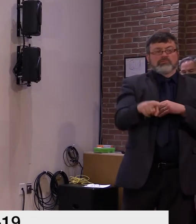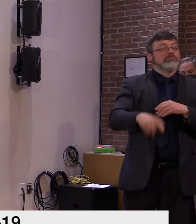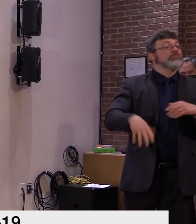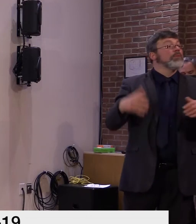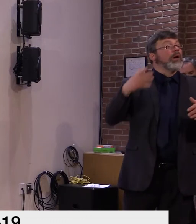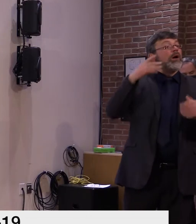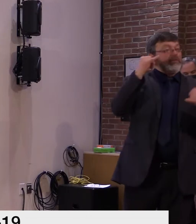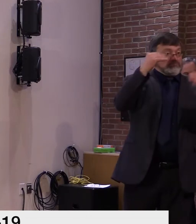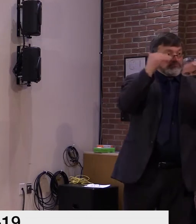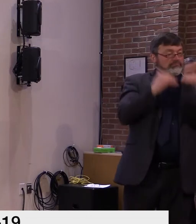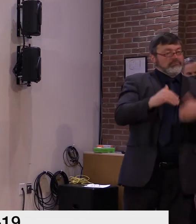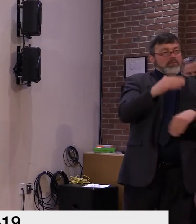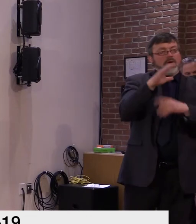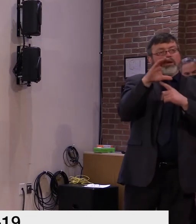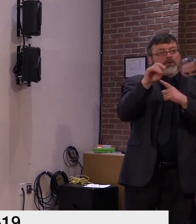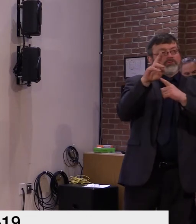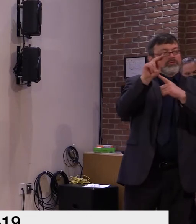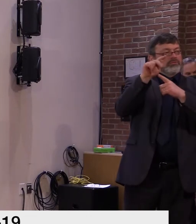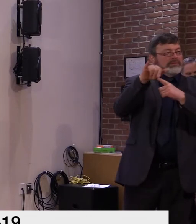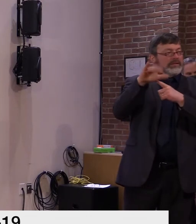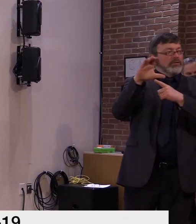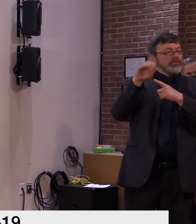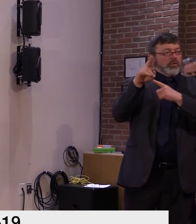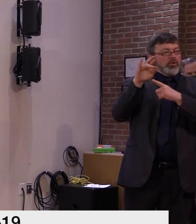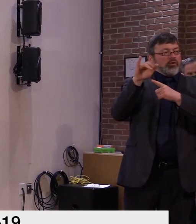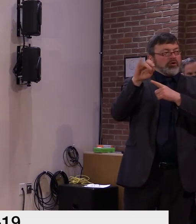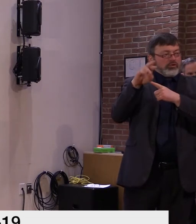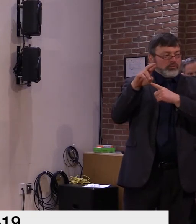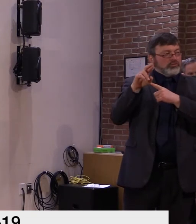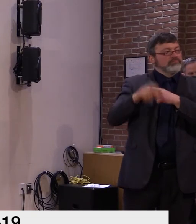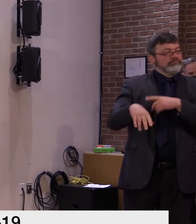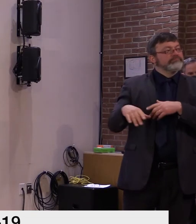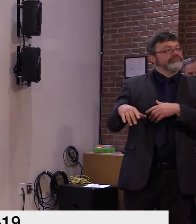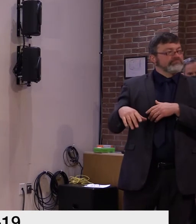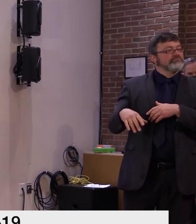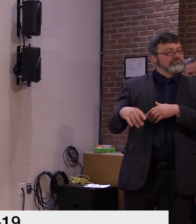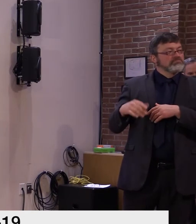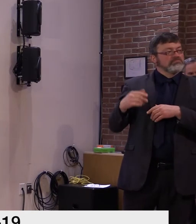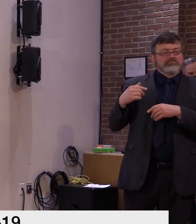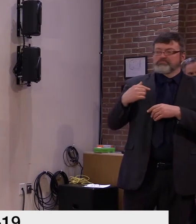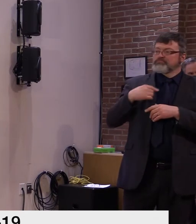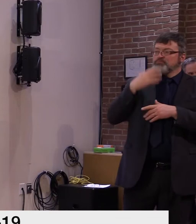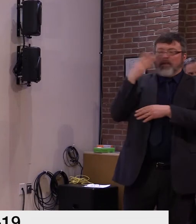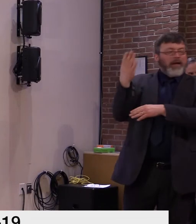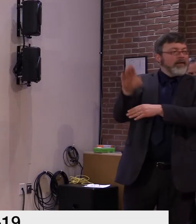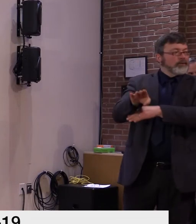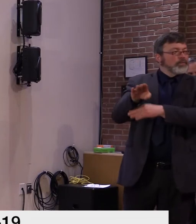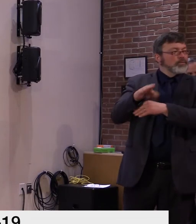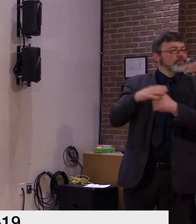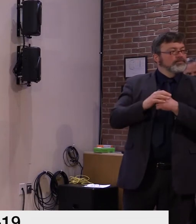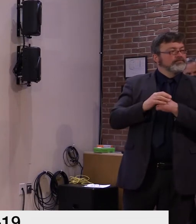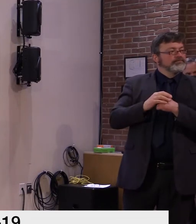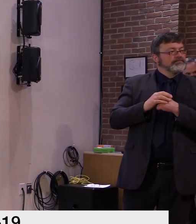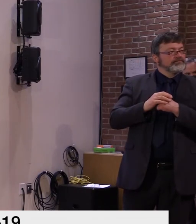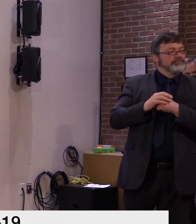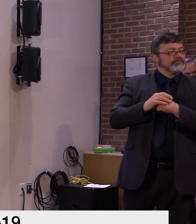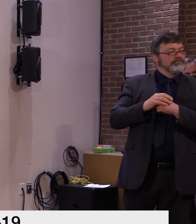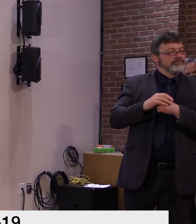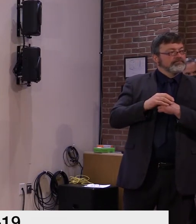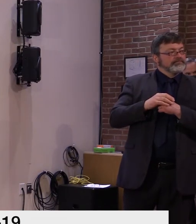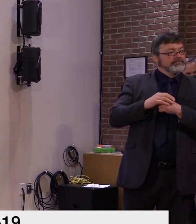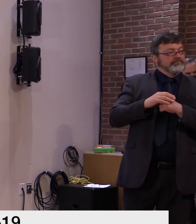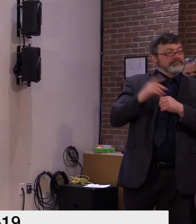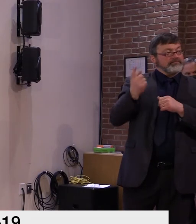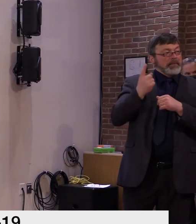Good afternoon, guys. As you probably know, we've seen an instance here in Franklin County where a major outbreak has been made